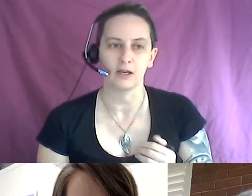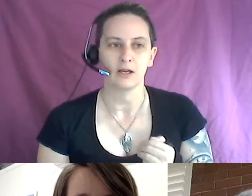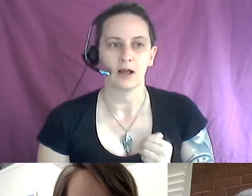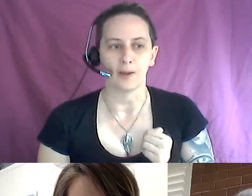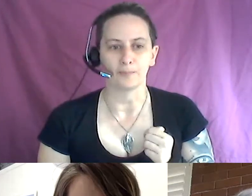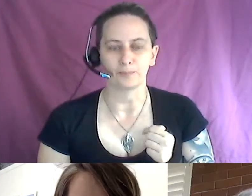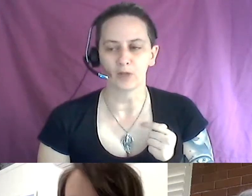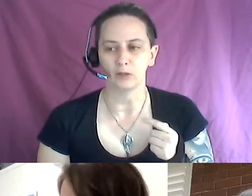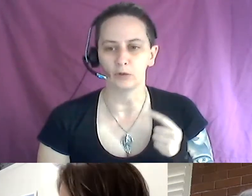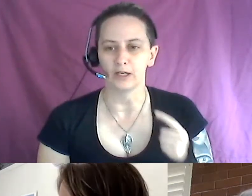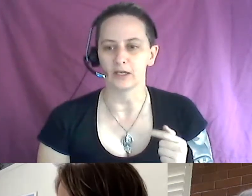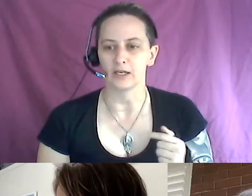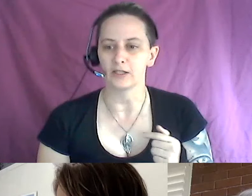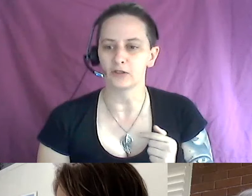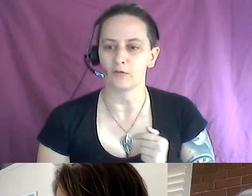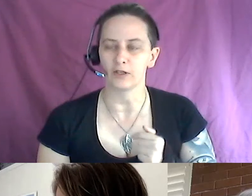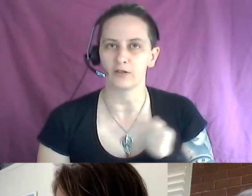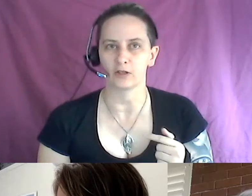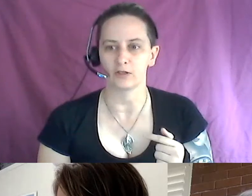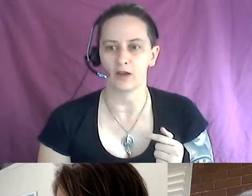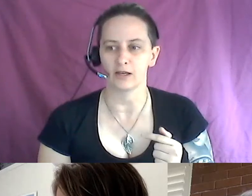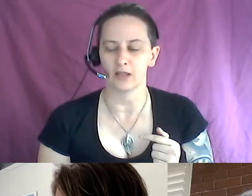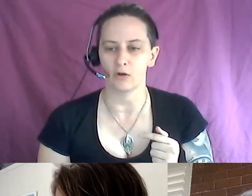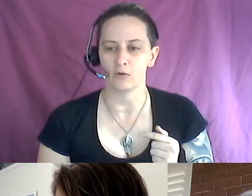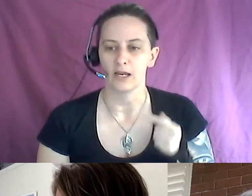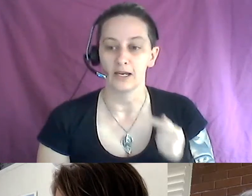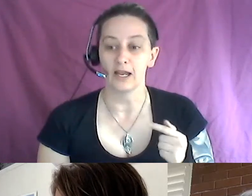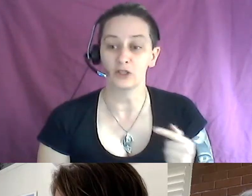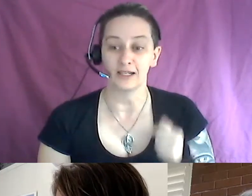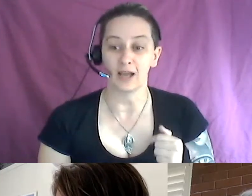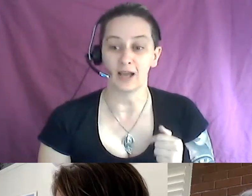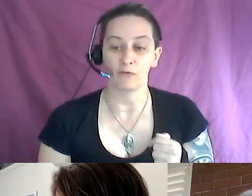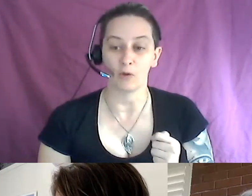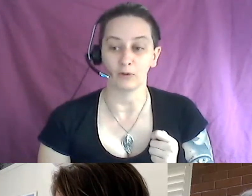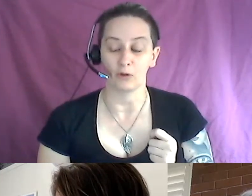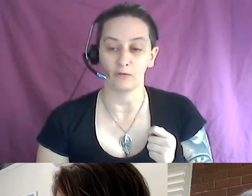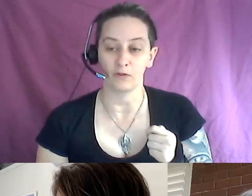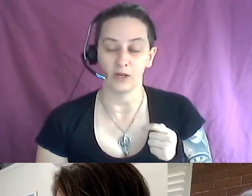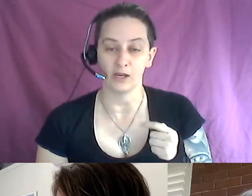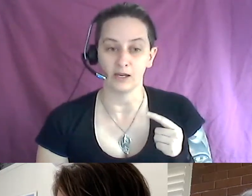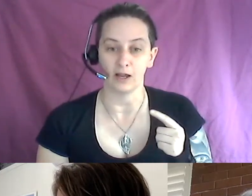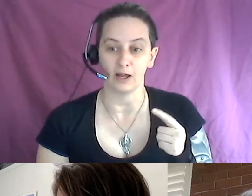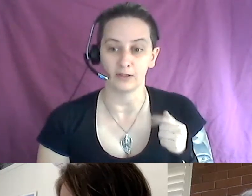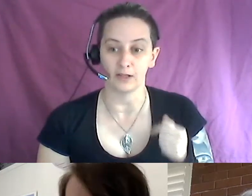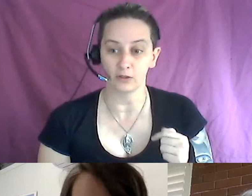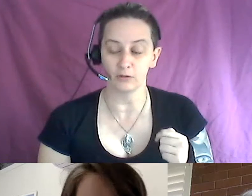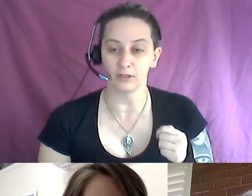Auslan. Looking at the history of the introduction of ASL, it actually did come from a lot of the deaf